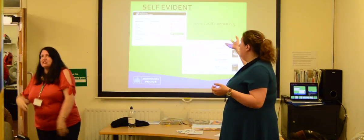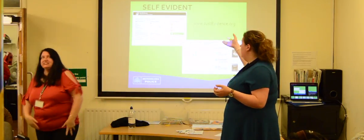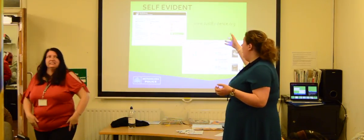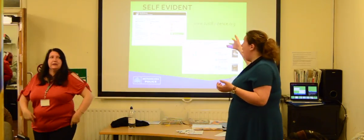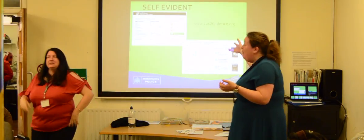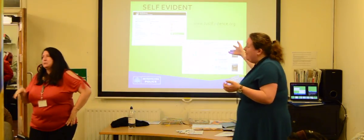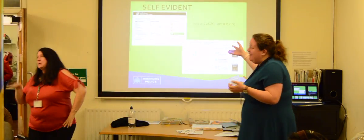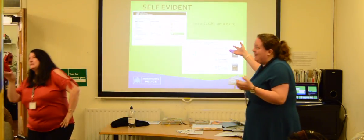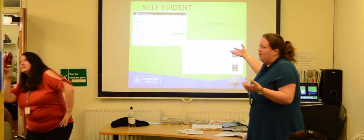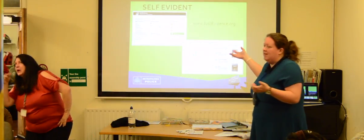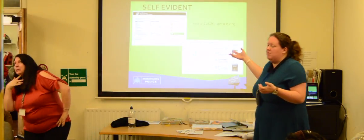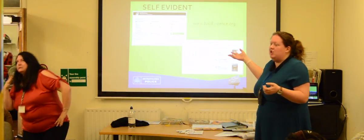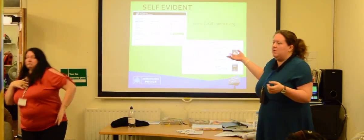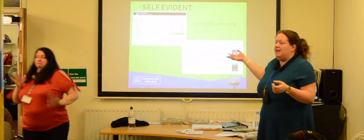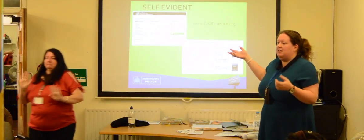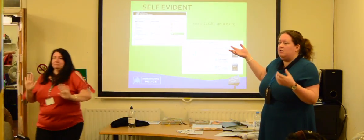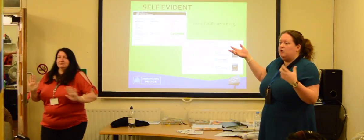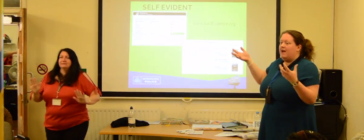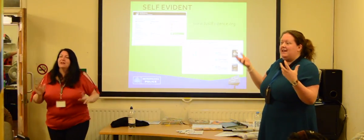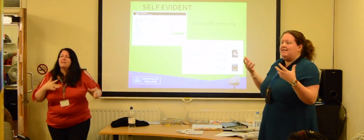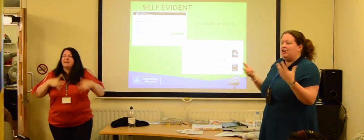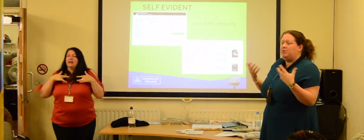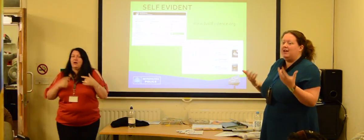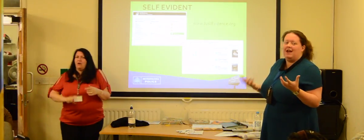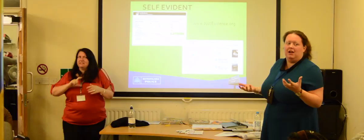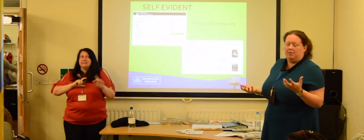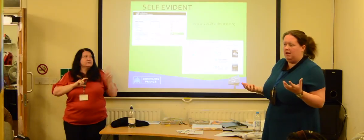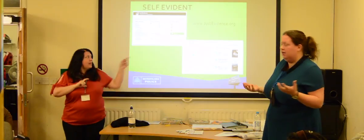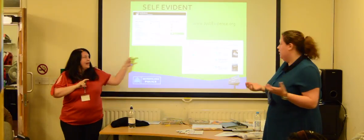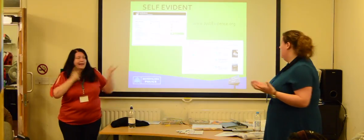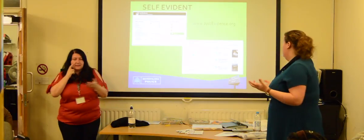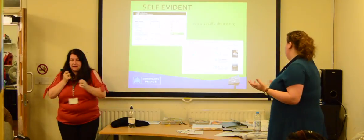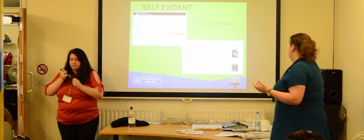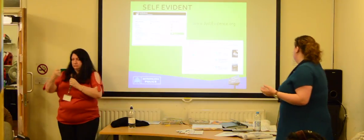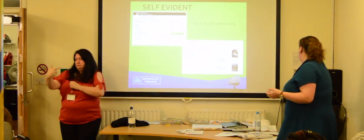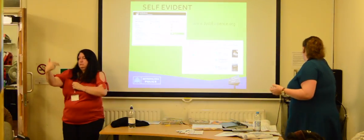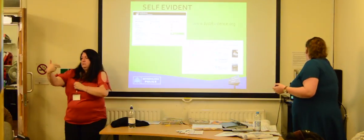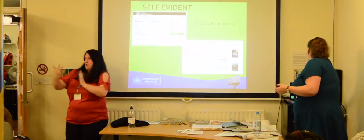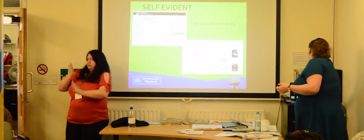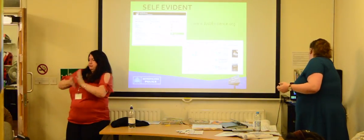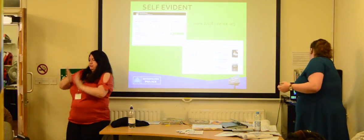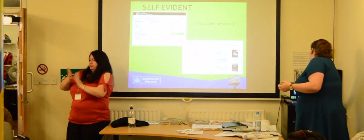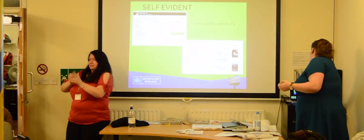you hopefully to get all the information we need and you find it easier to communicate a little bit.